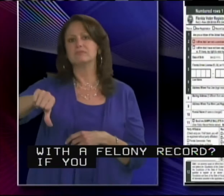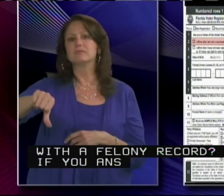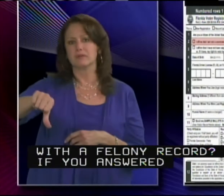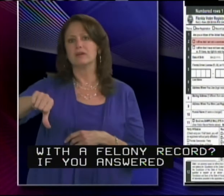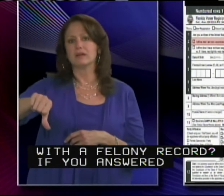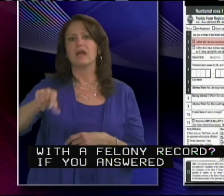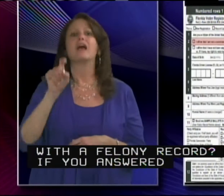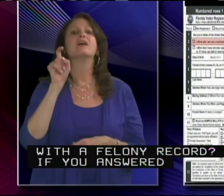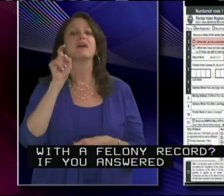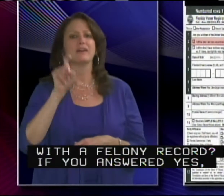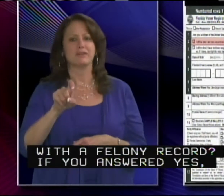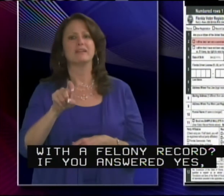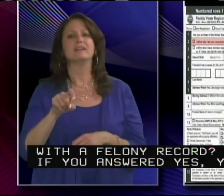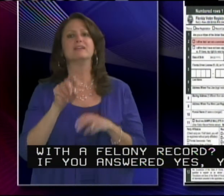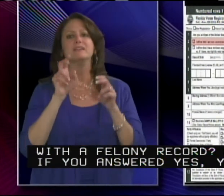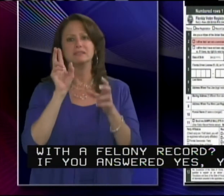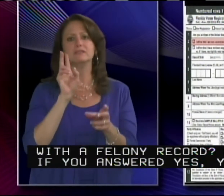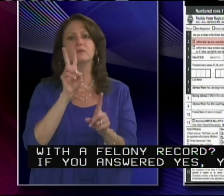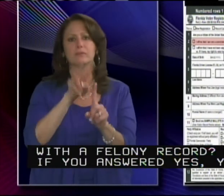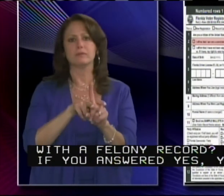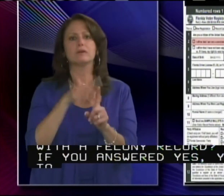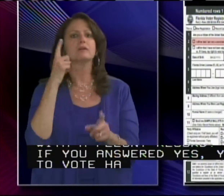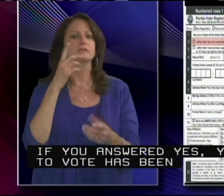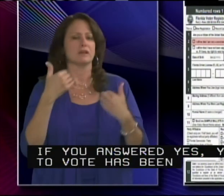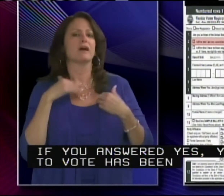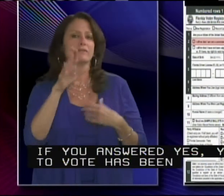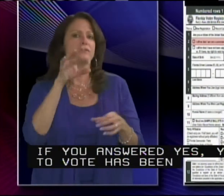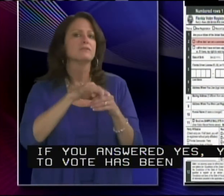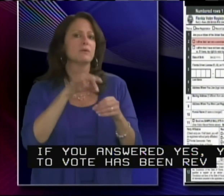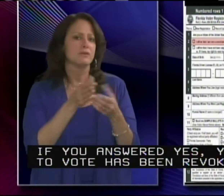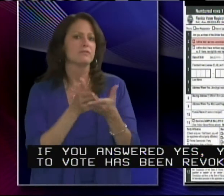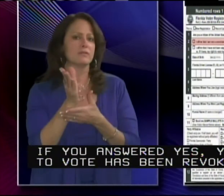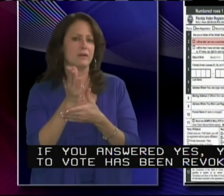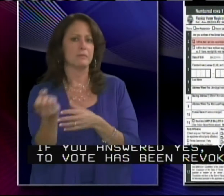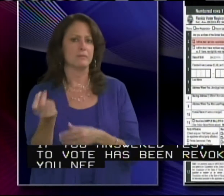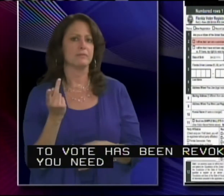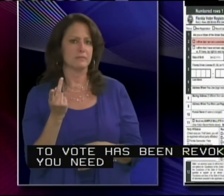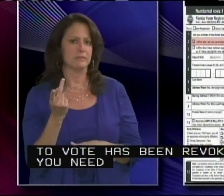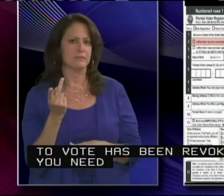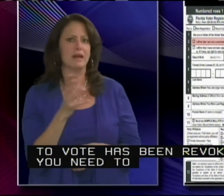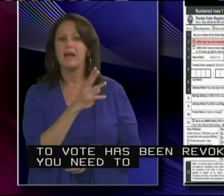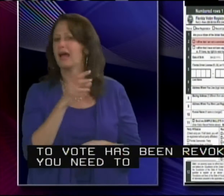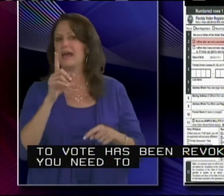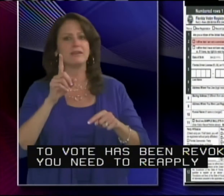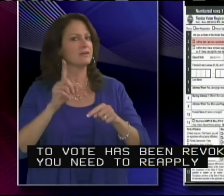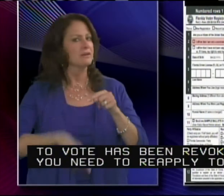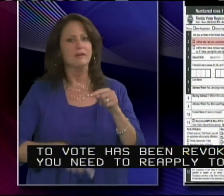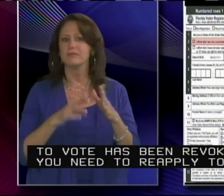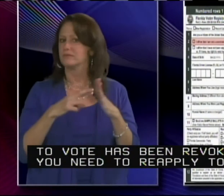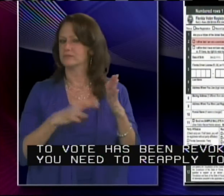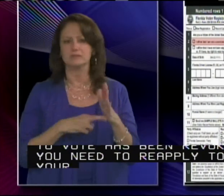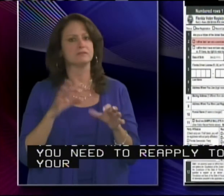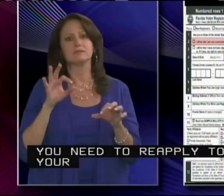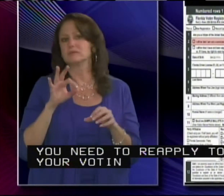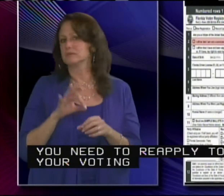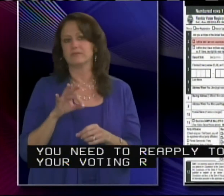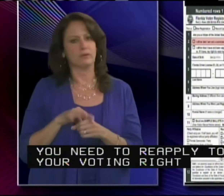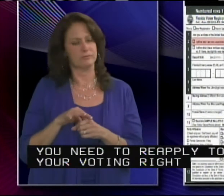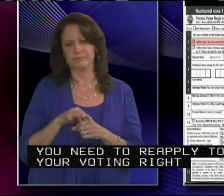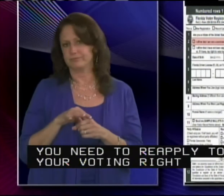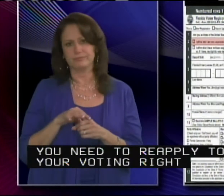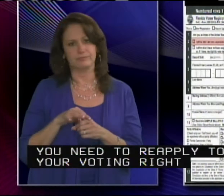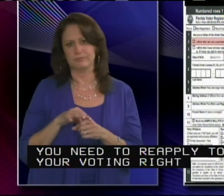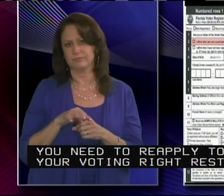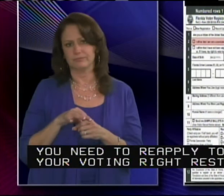been revoked, and you will need to apply to have your voting right restored and cannot register to